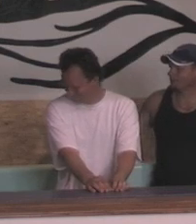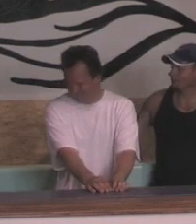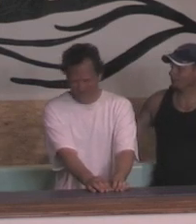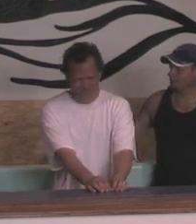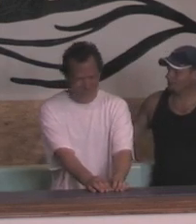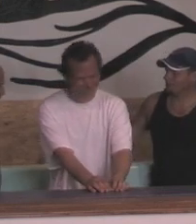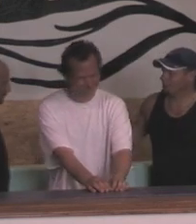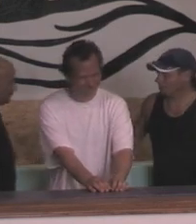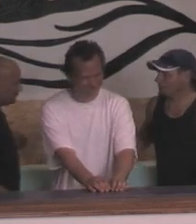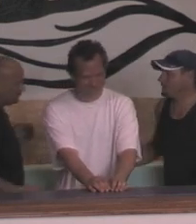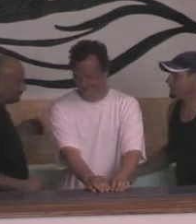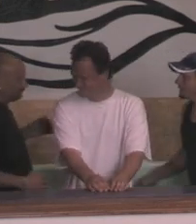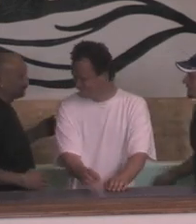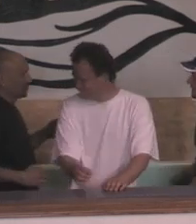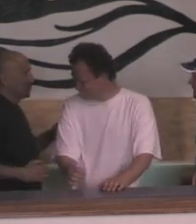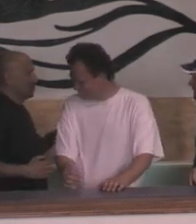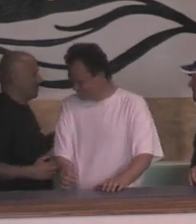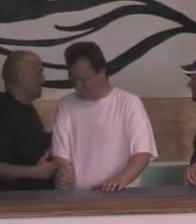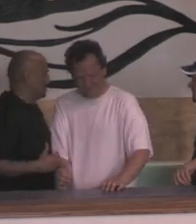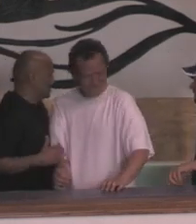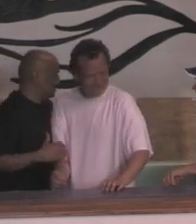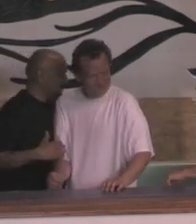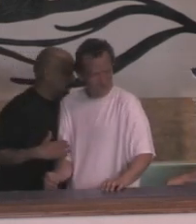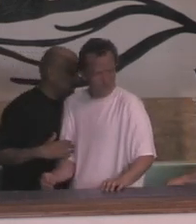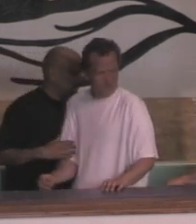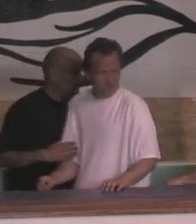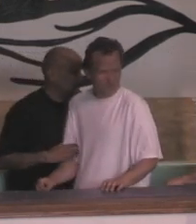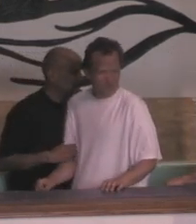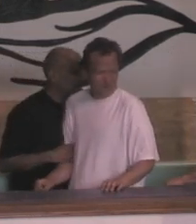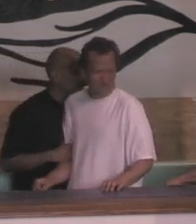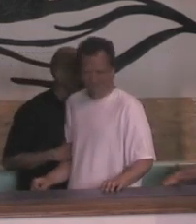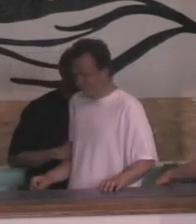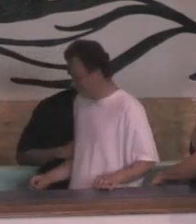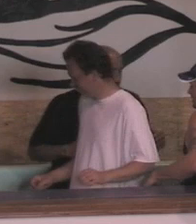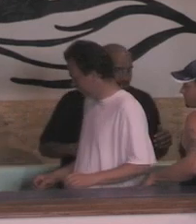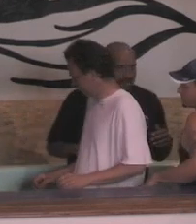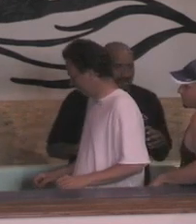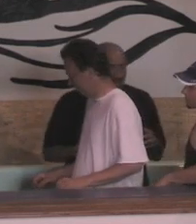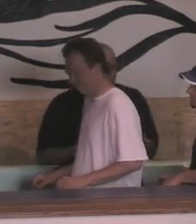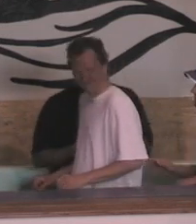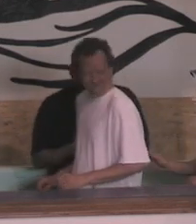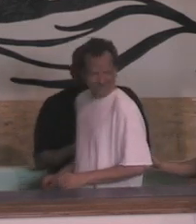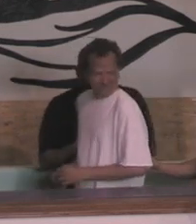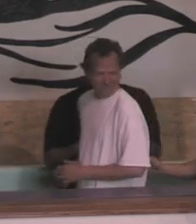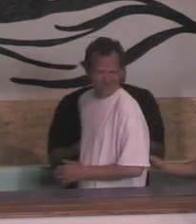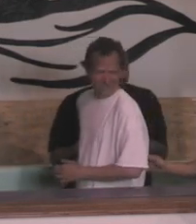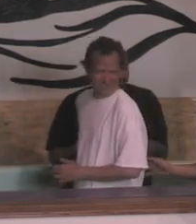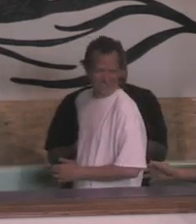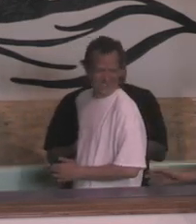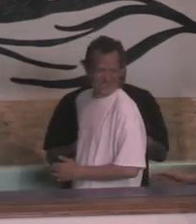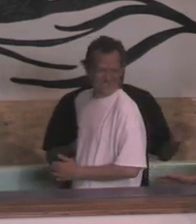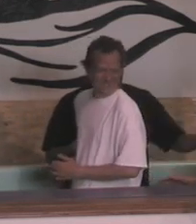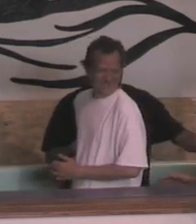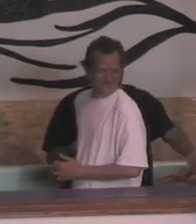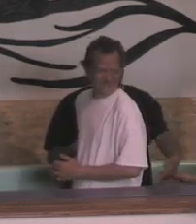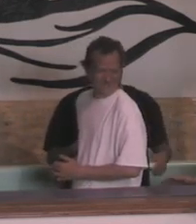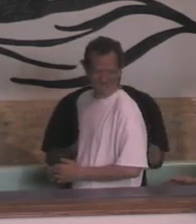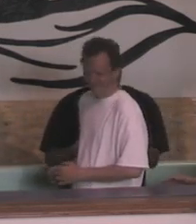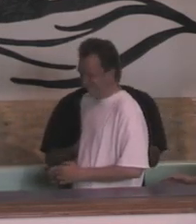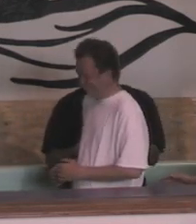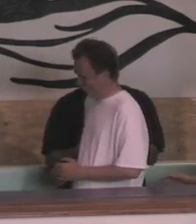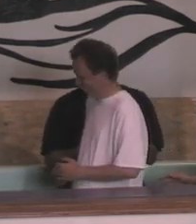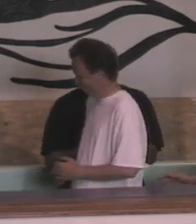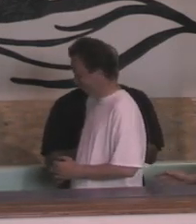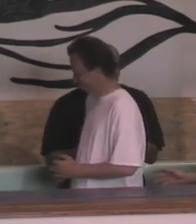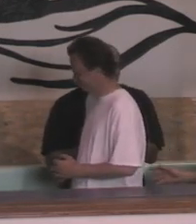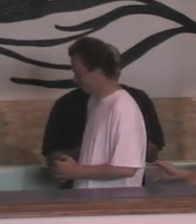All right. So, Jess, who's your Lord and Savior? There you go, buddy. So it is